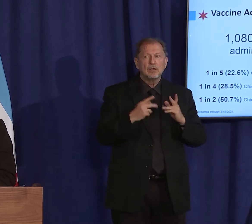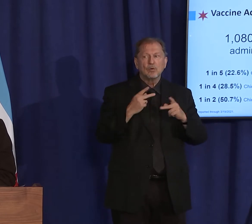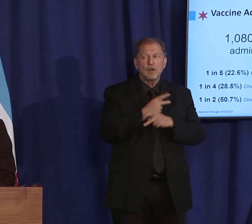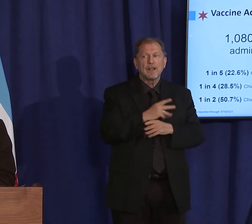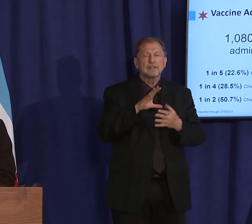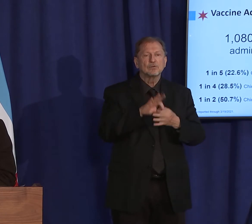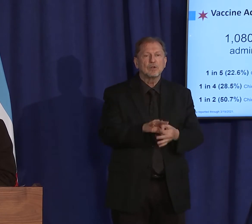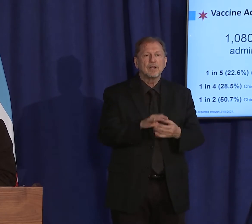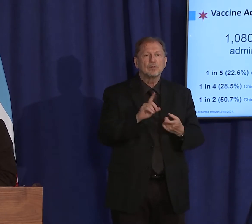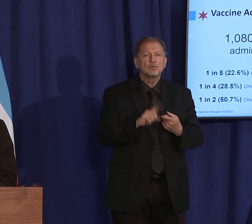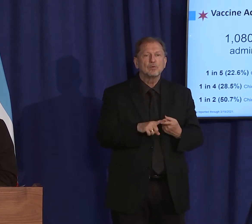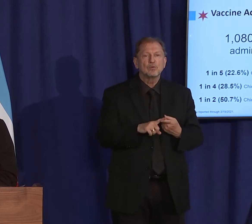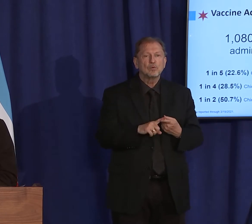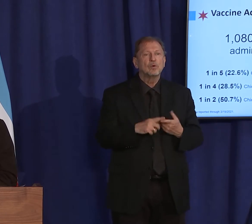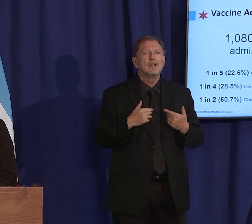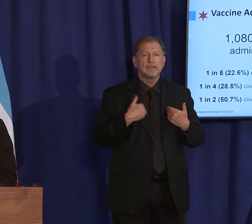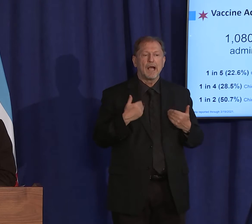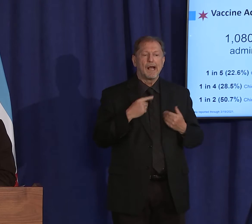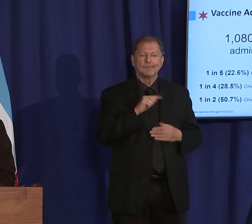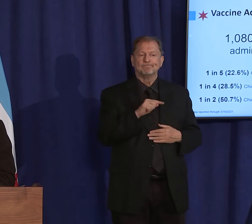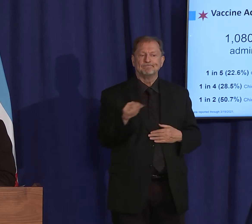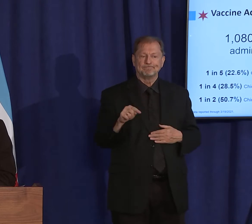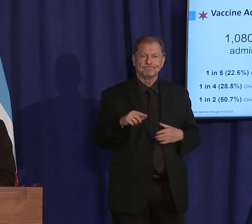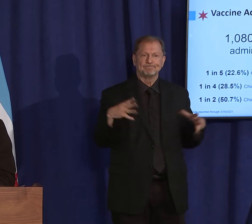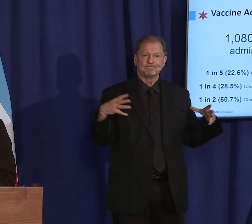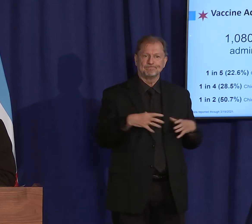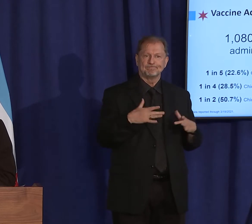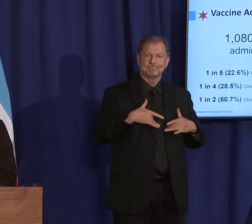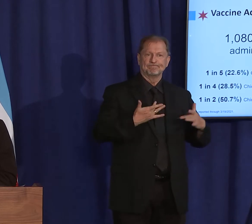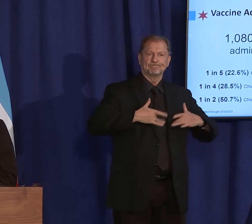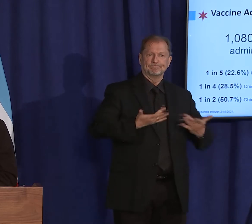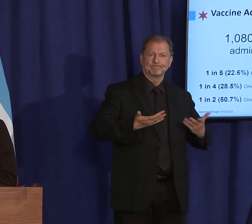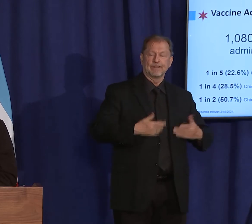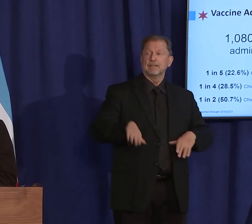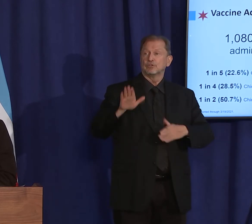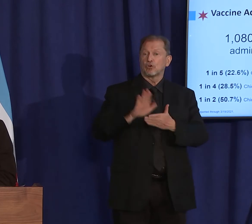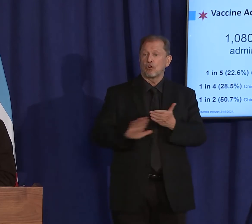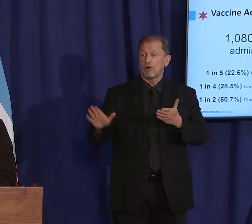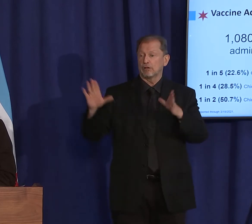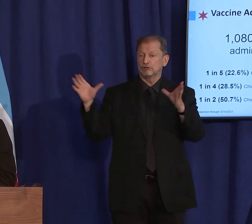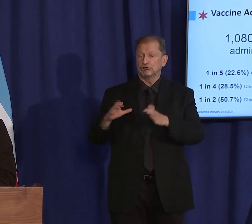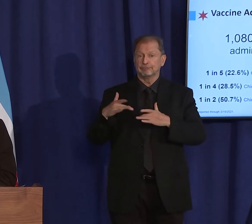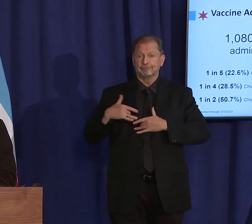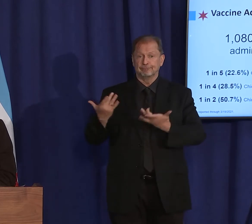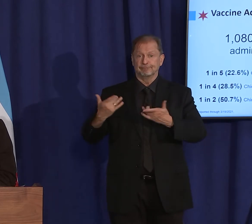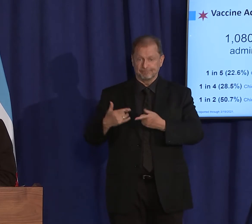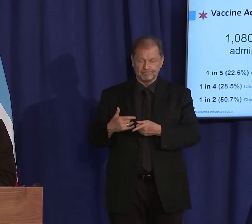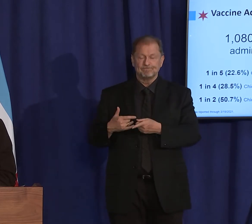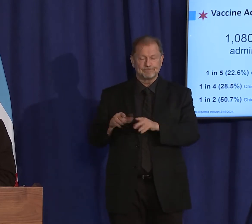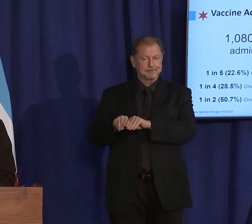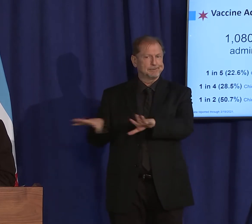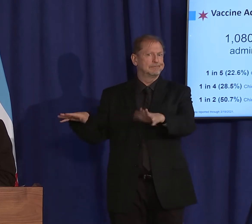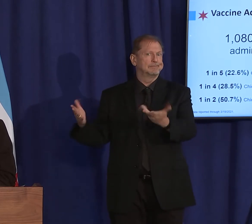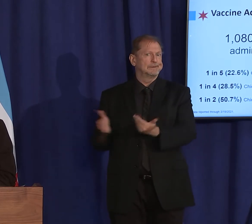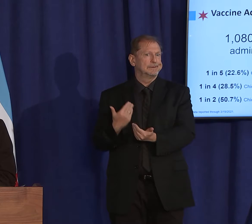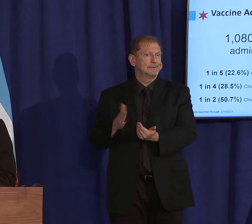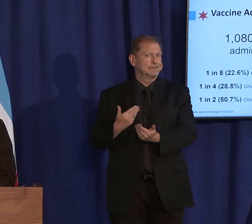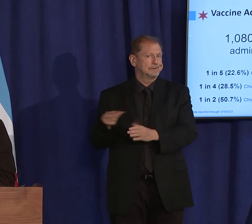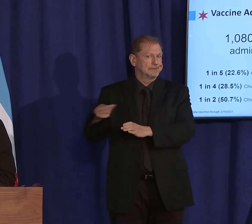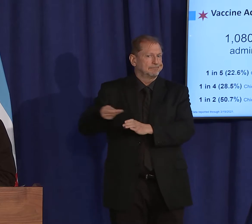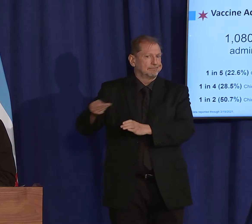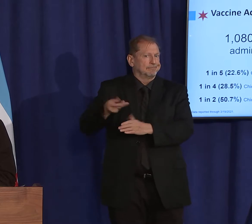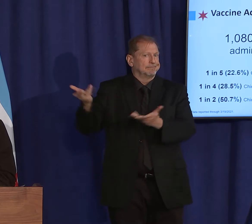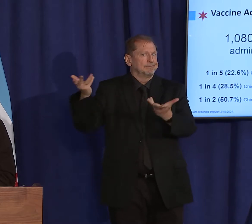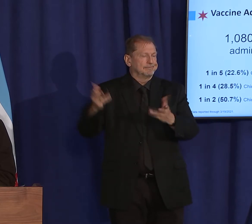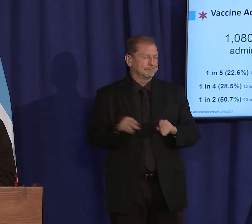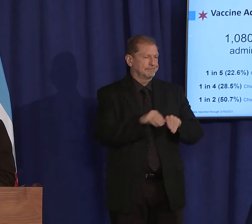some of the younger social events. So university social events, we're seeing real outbreaks there. We're investigating, we're